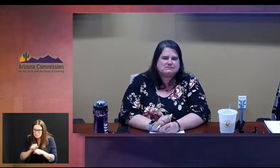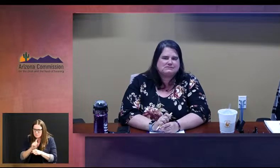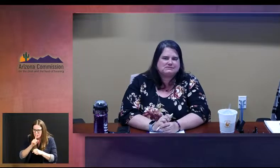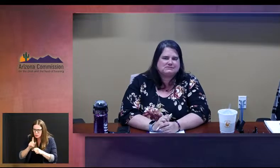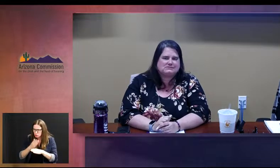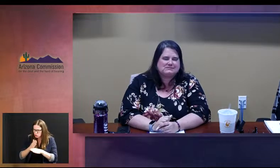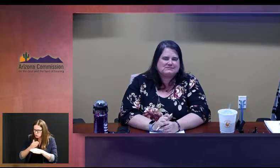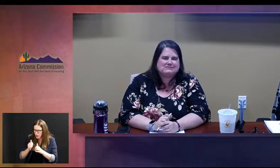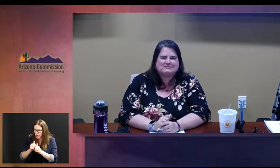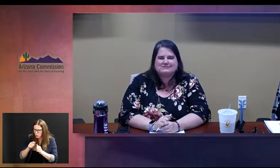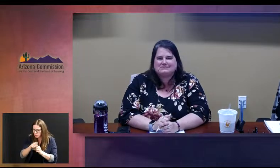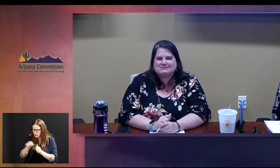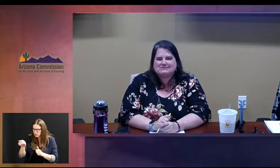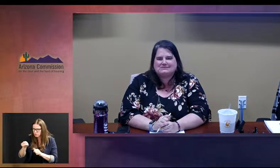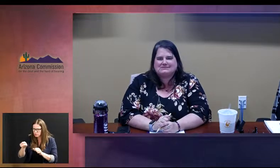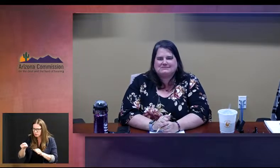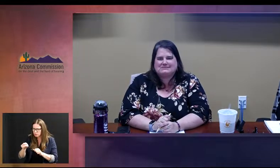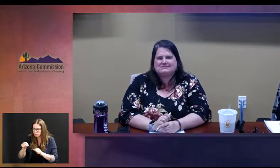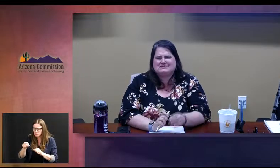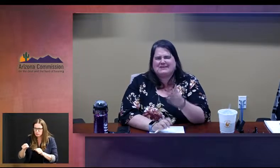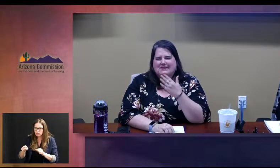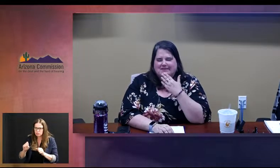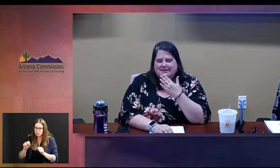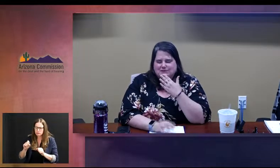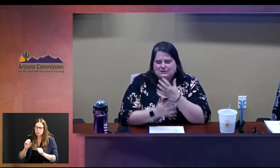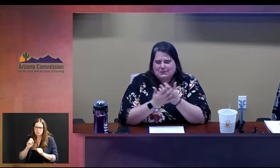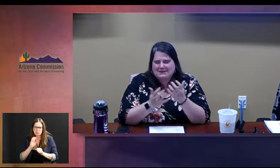Please do share that. All righty. Thank you.